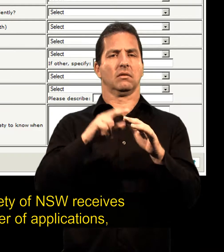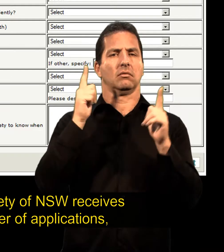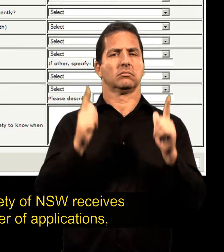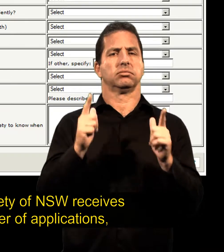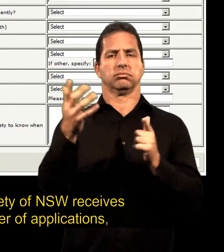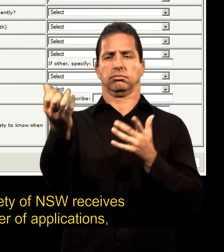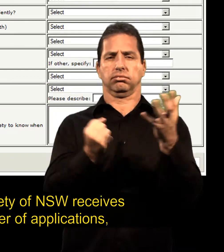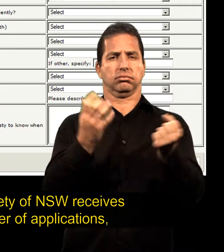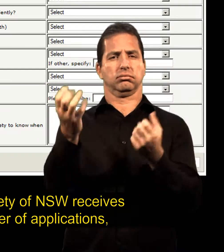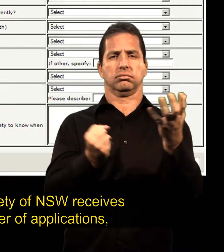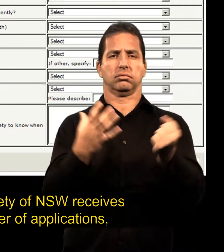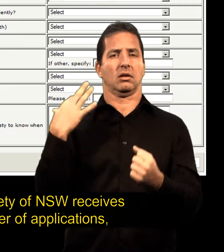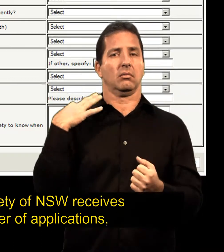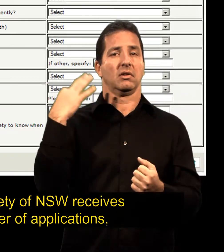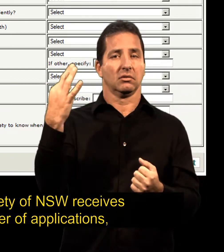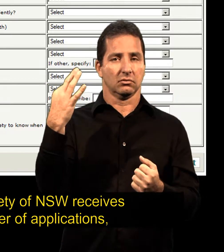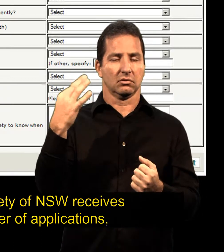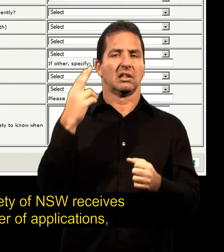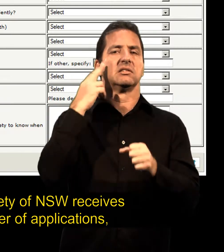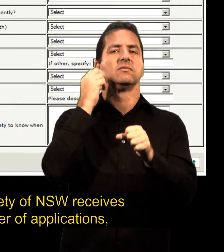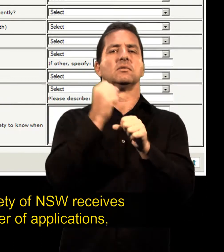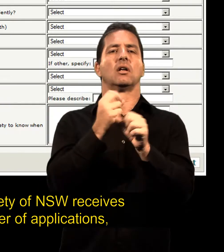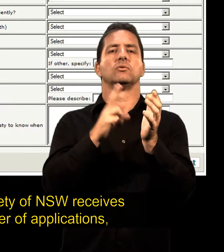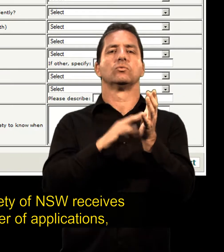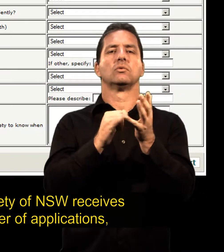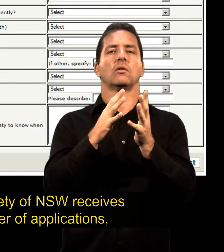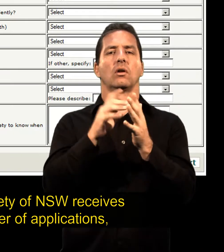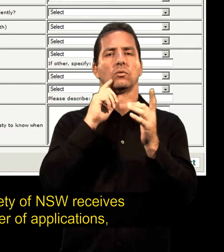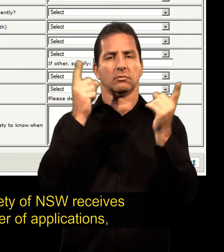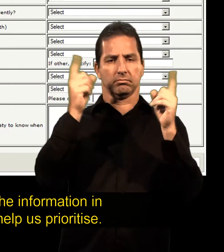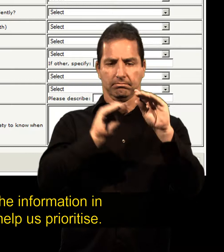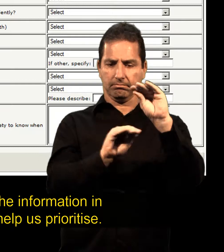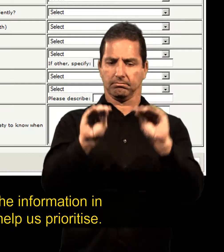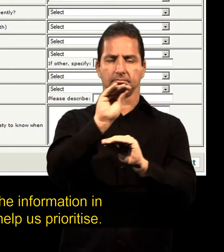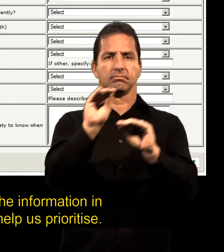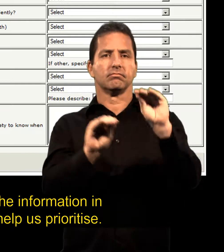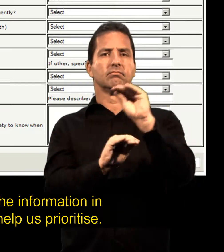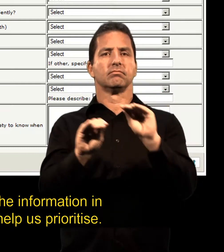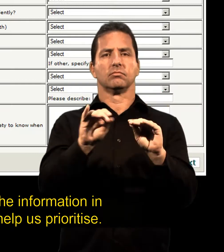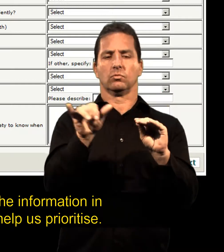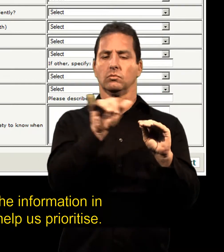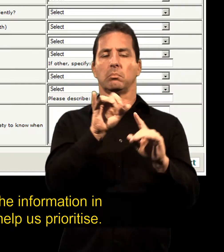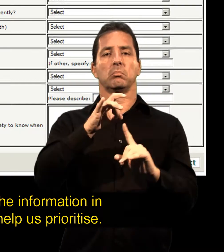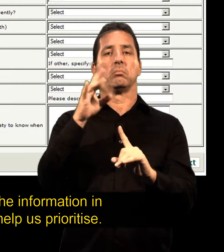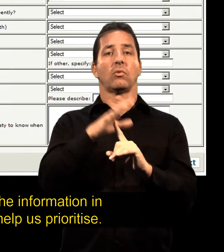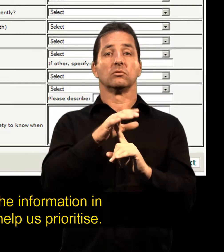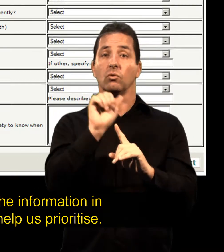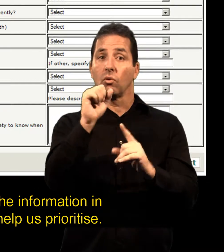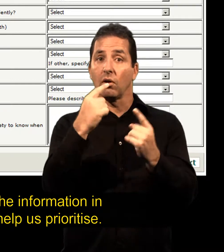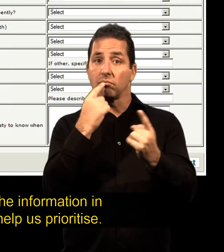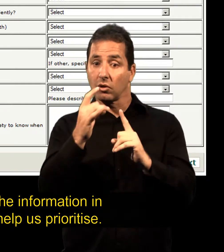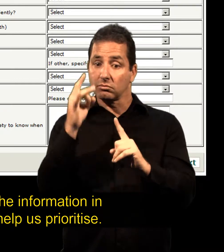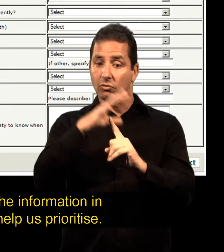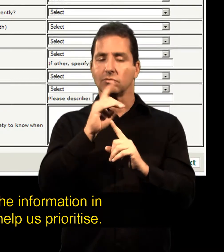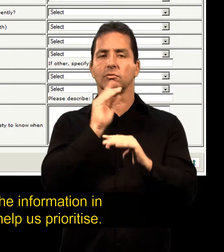If the Deaf Society of New South Wales receives a large number of applications, we will use the information in this form to help